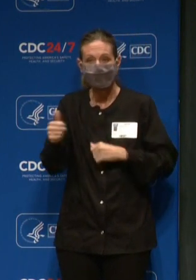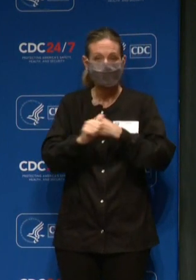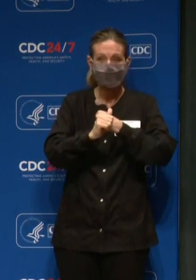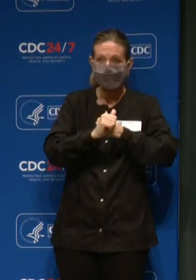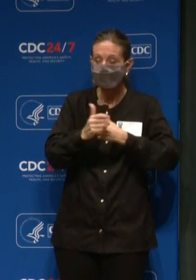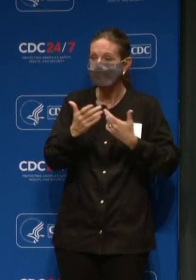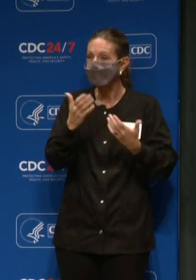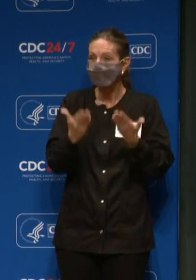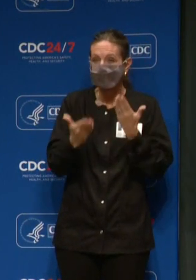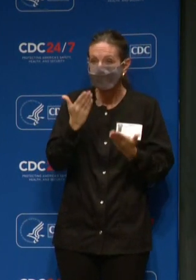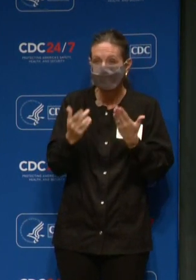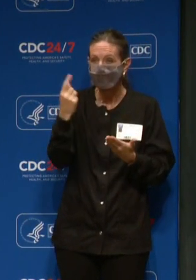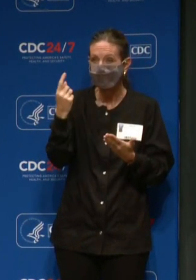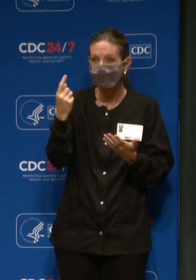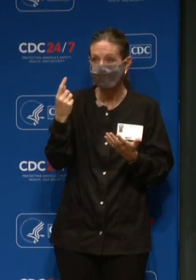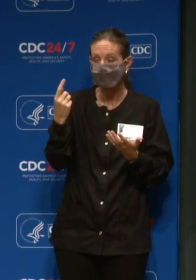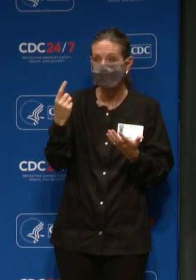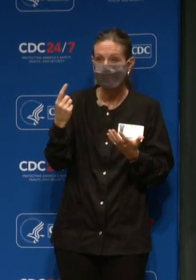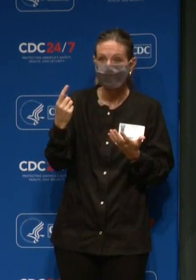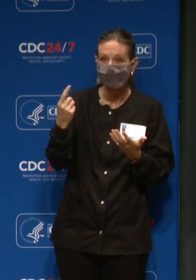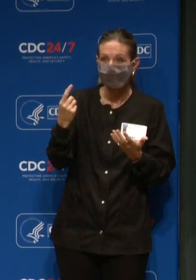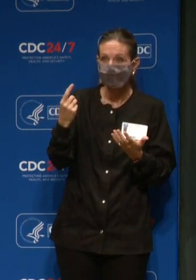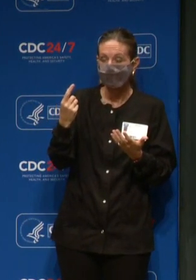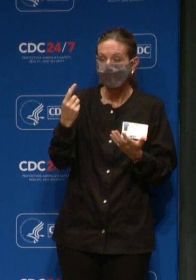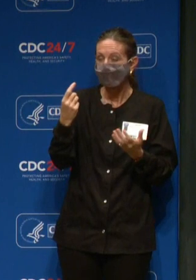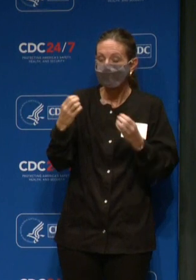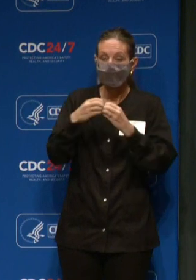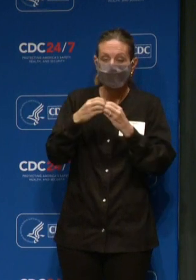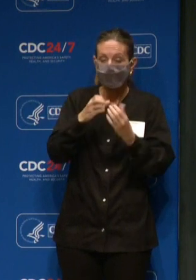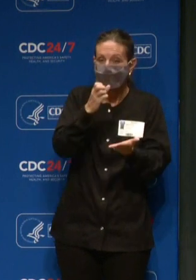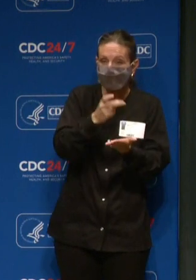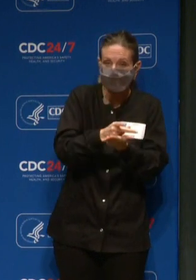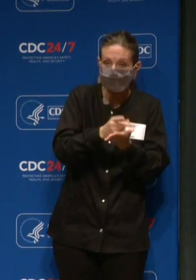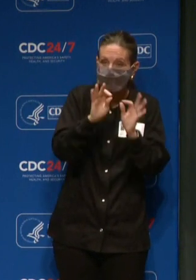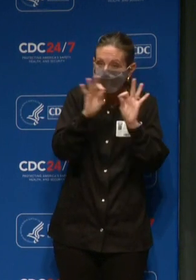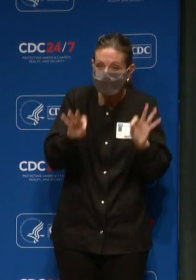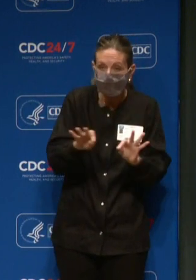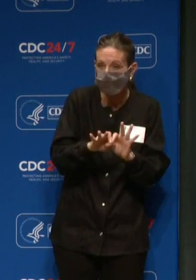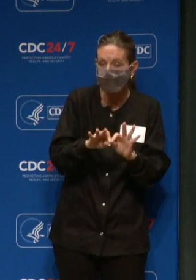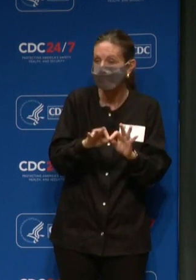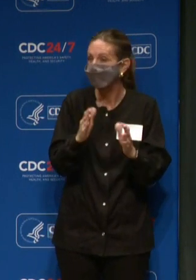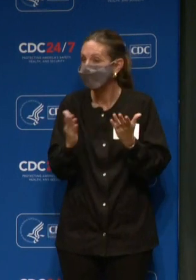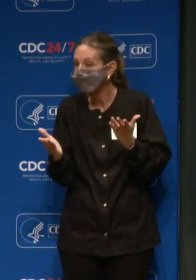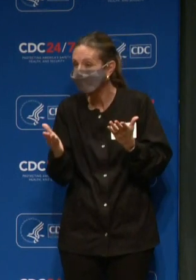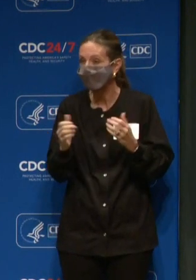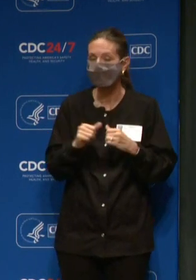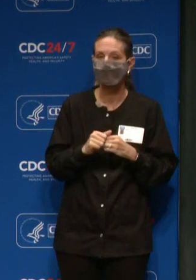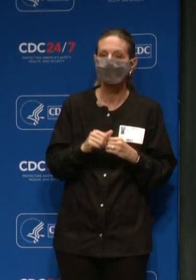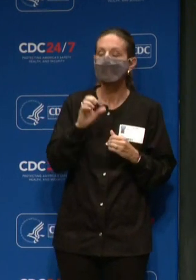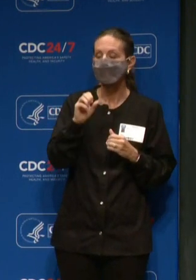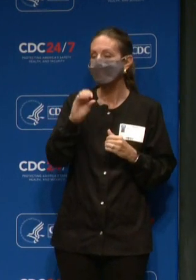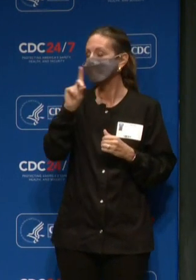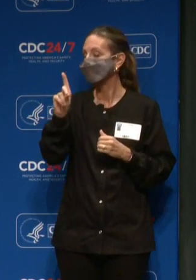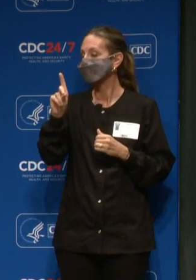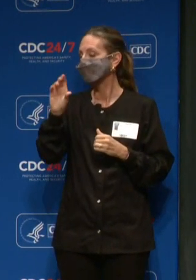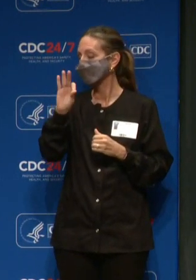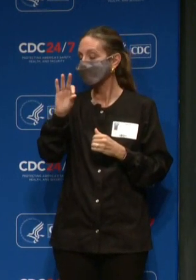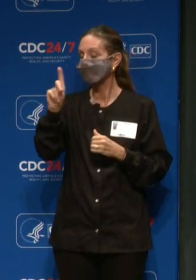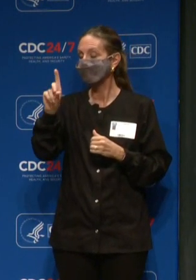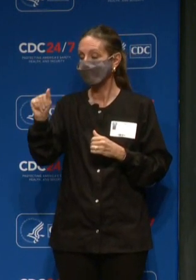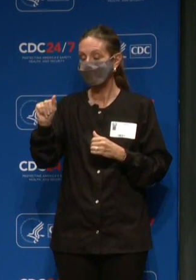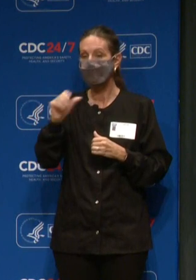take, for instance, modifying the informed consent forms, anything about the protocol? That's part of that. So the FDA has been working to